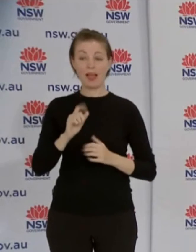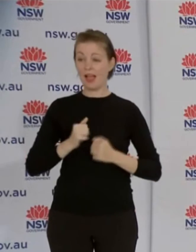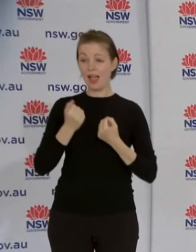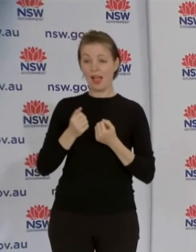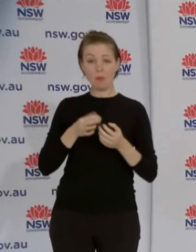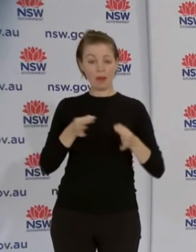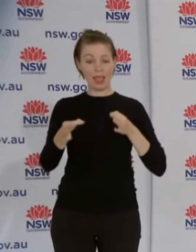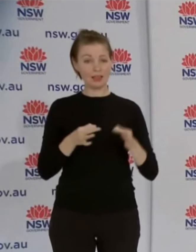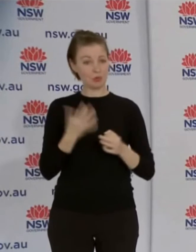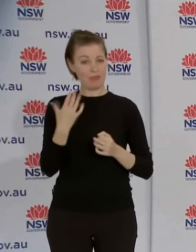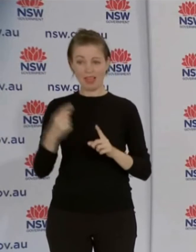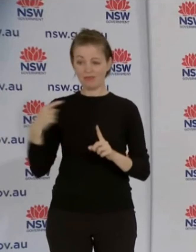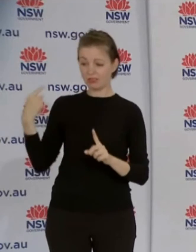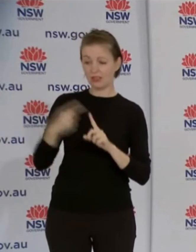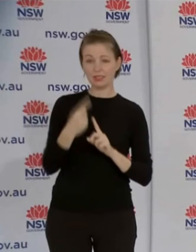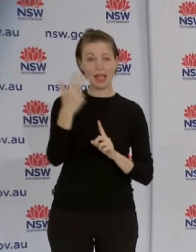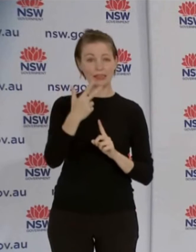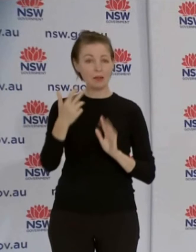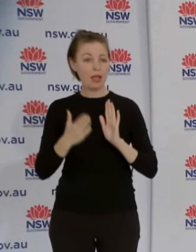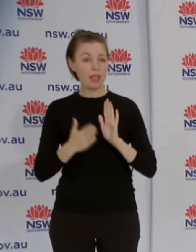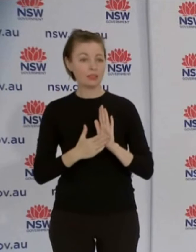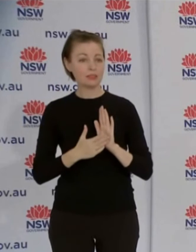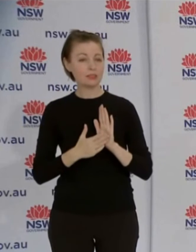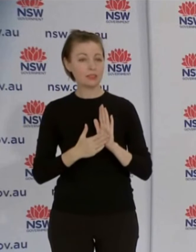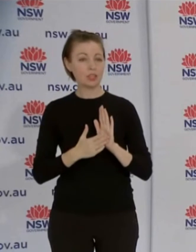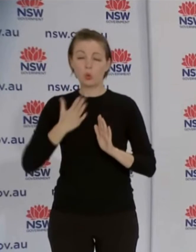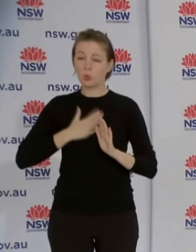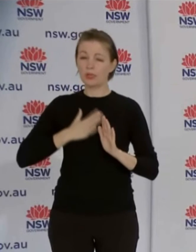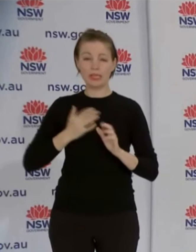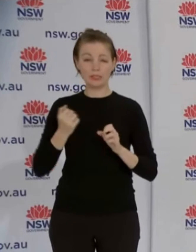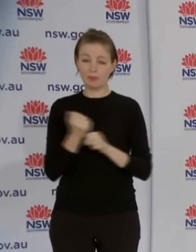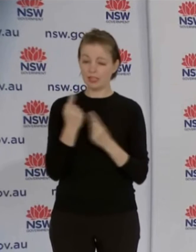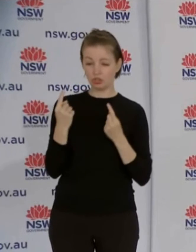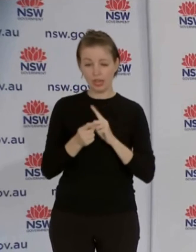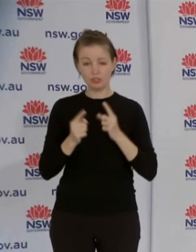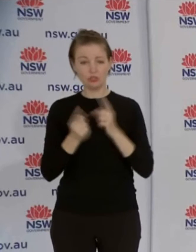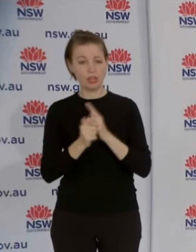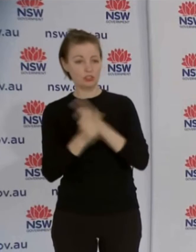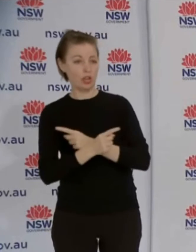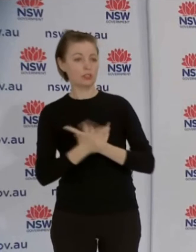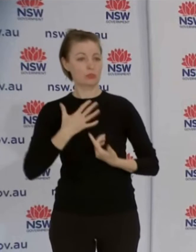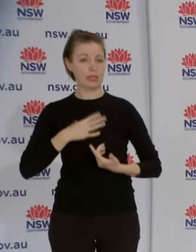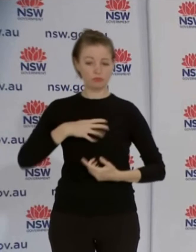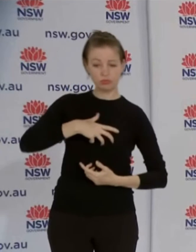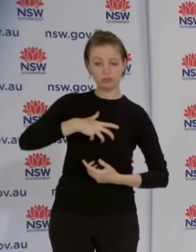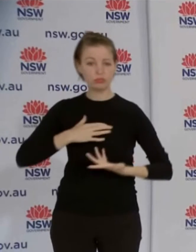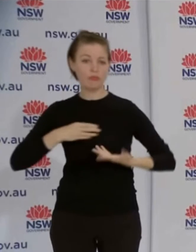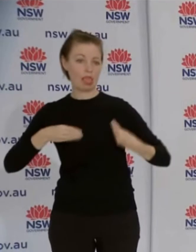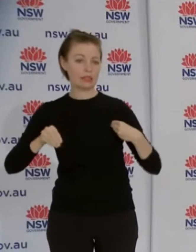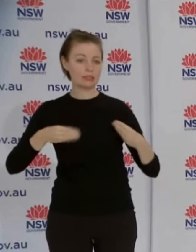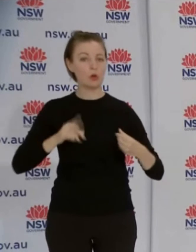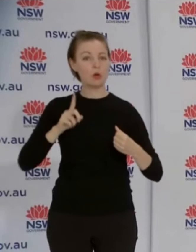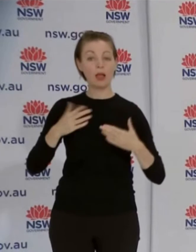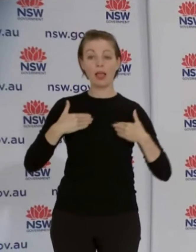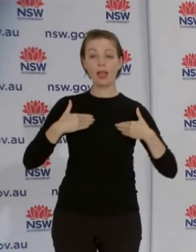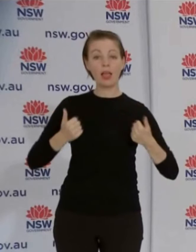for 18 months. Do we need to do things differently? Of course we do. It's a pandemic. Will the health system cope? Of course it will. Will it be stretched?